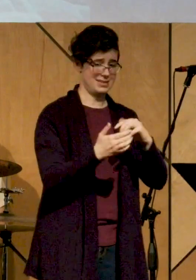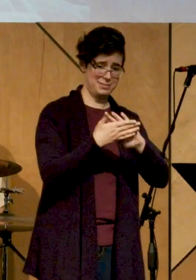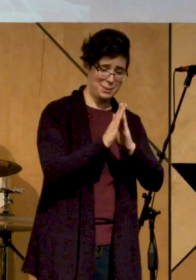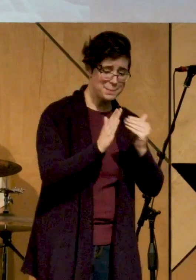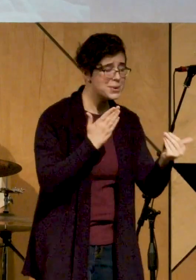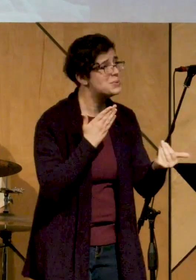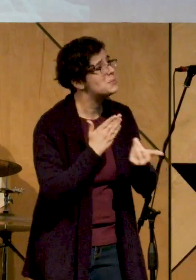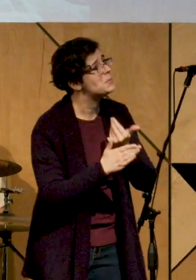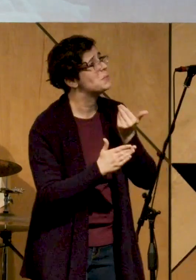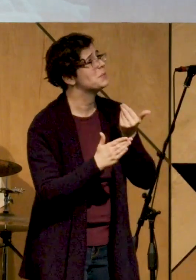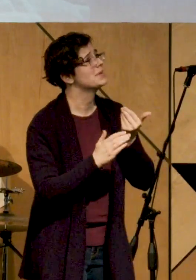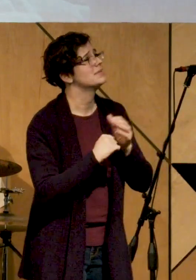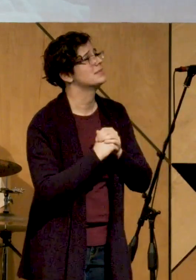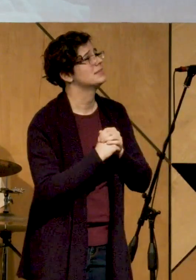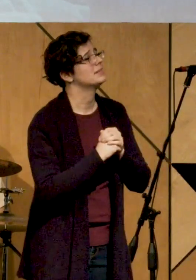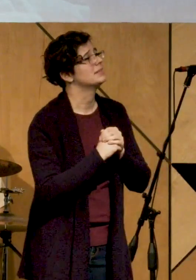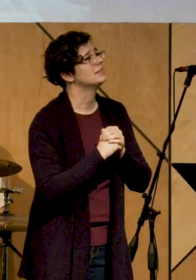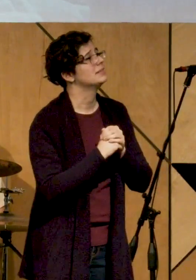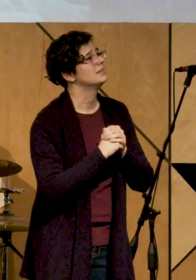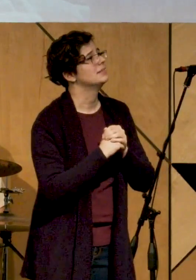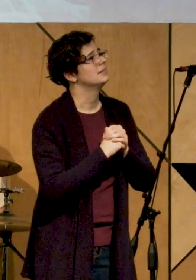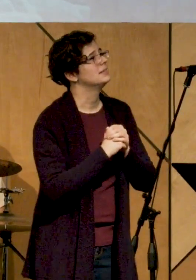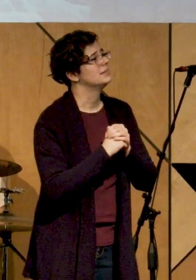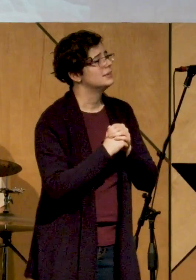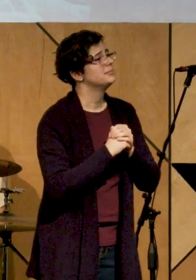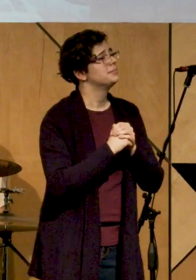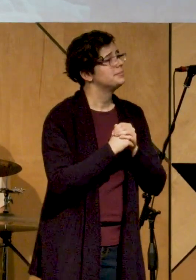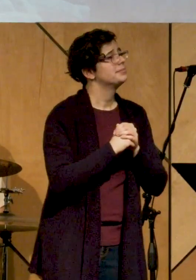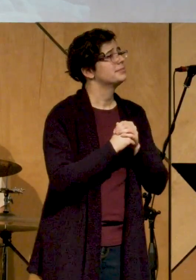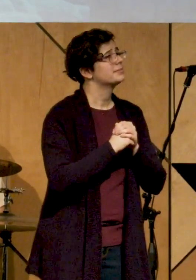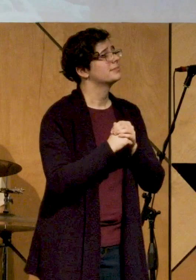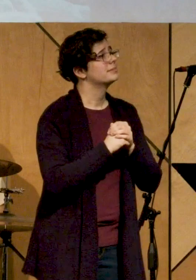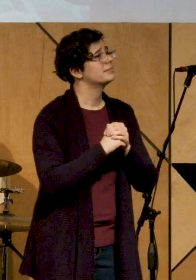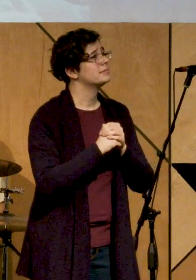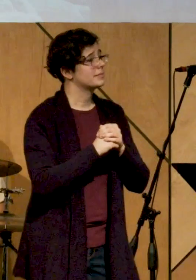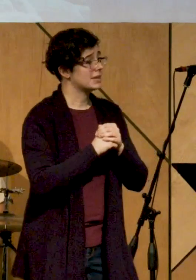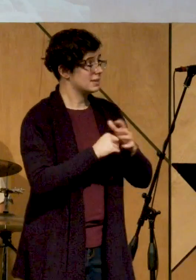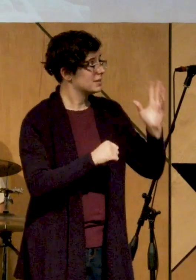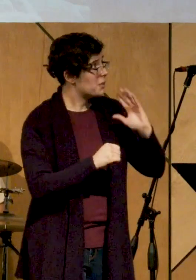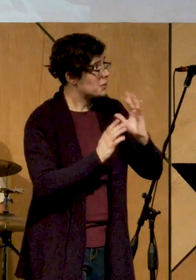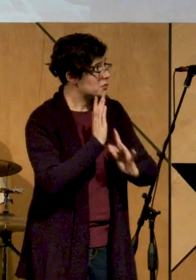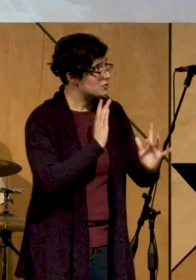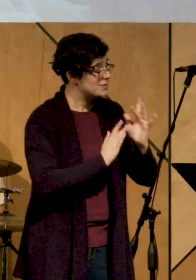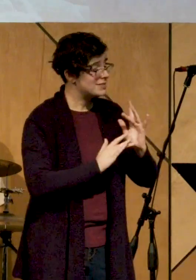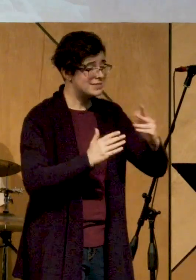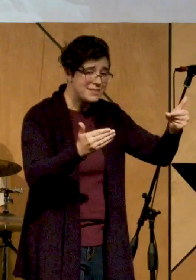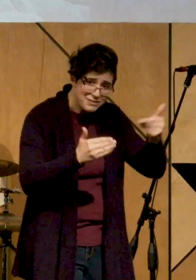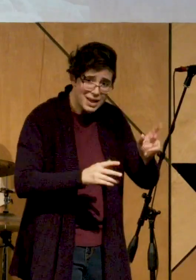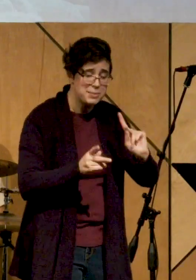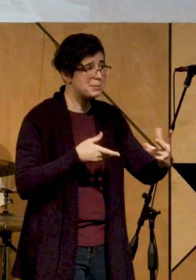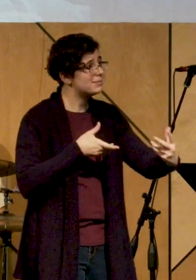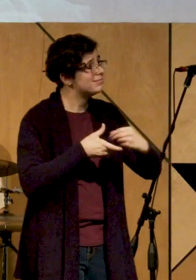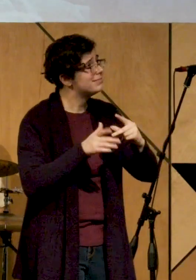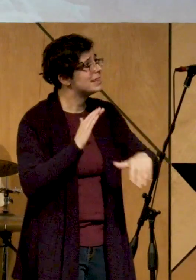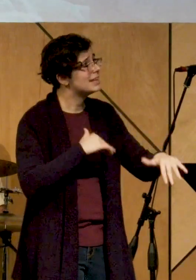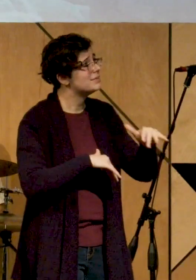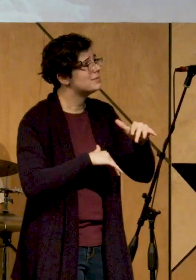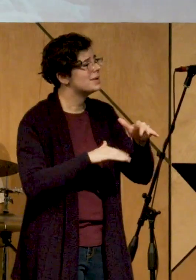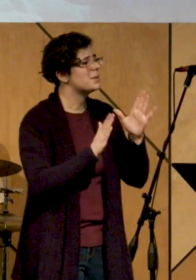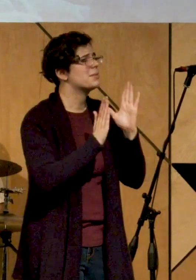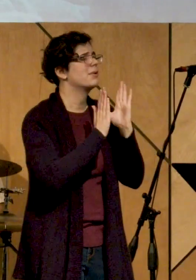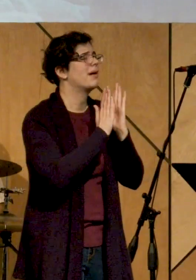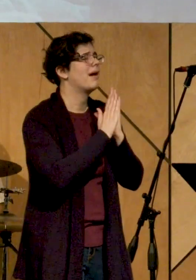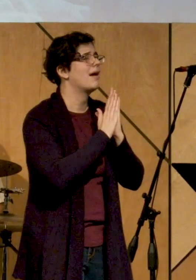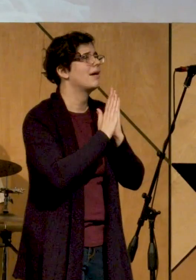new? And God, would you give the invitation that Jesus himself made into his kingdom? Would you give that